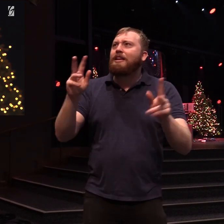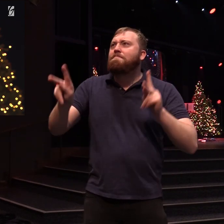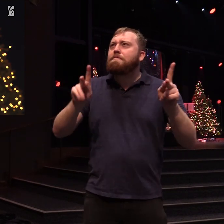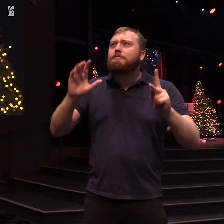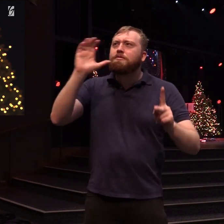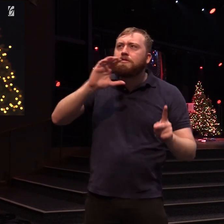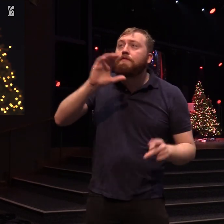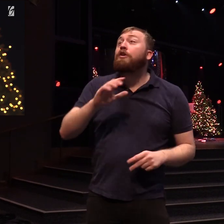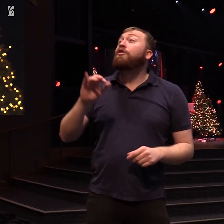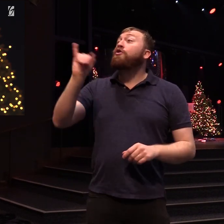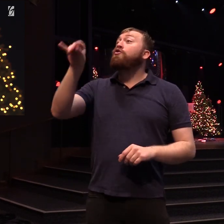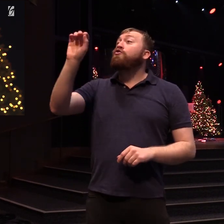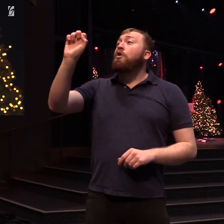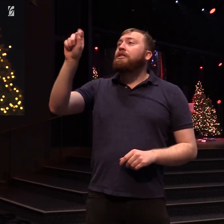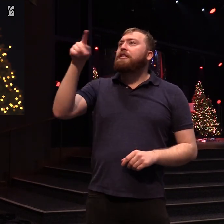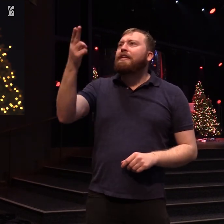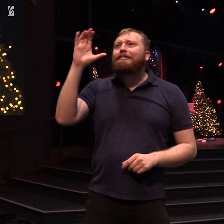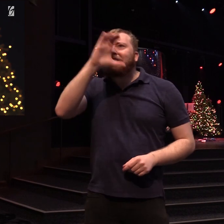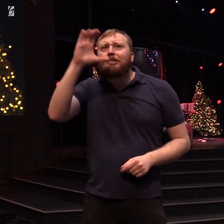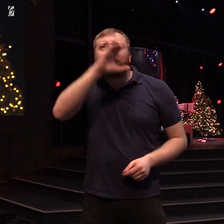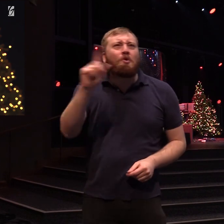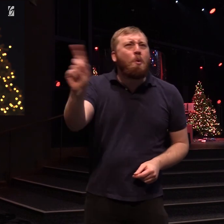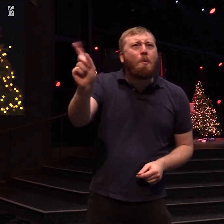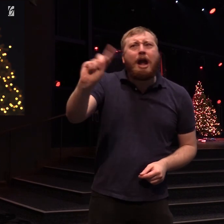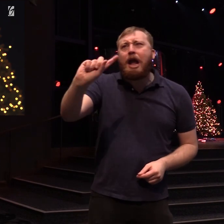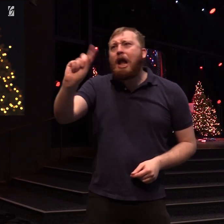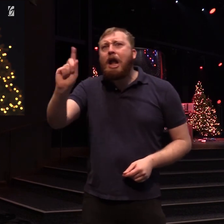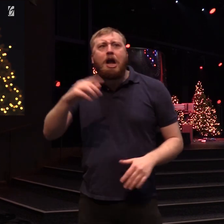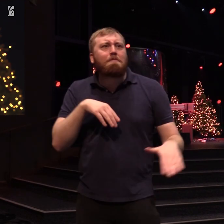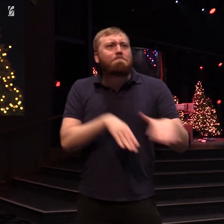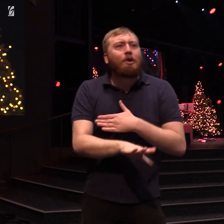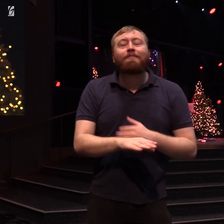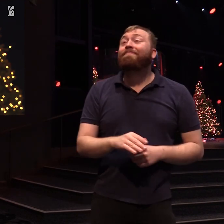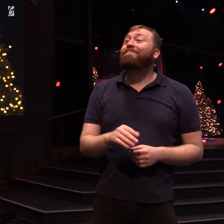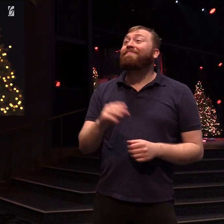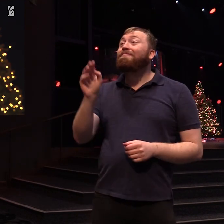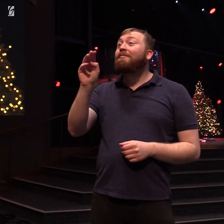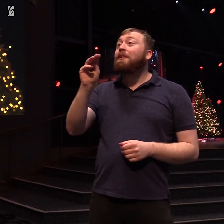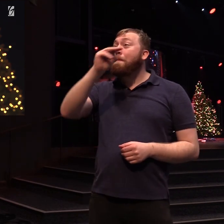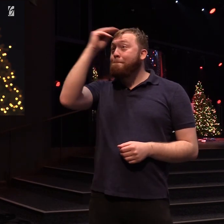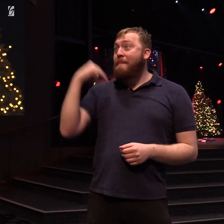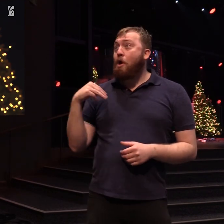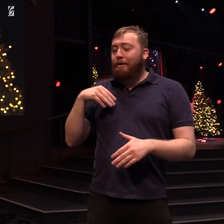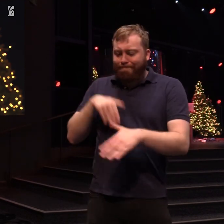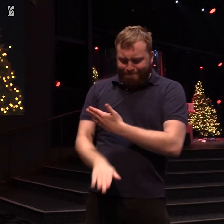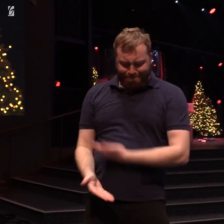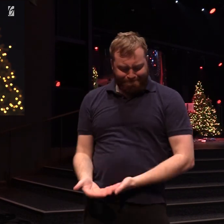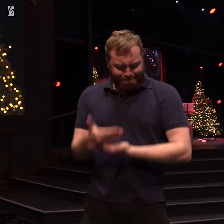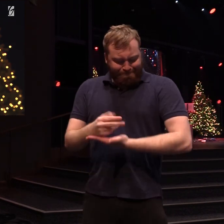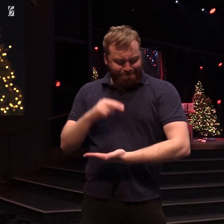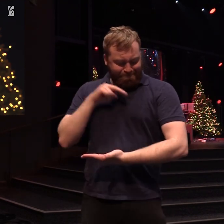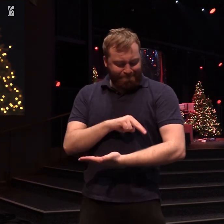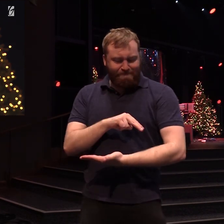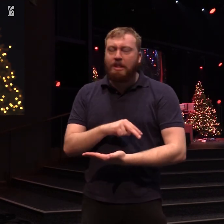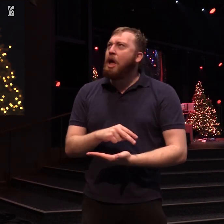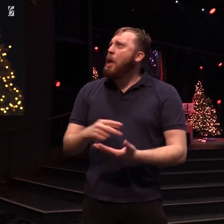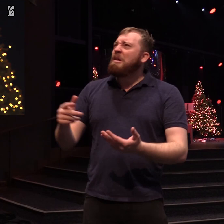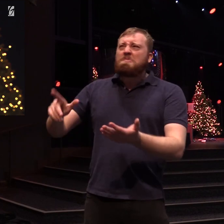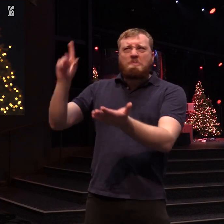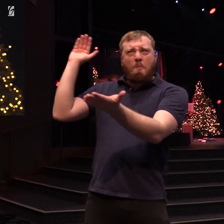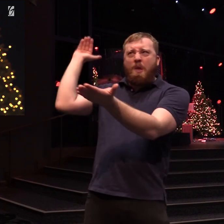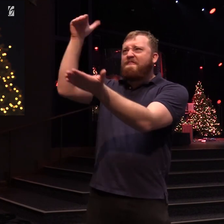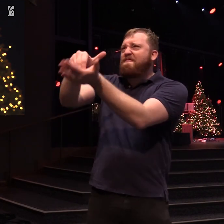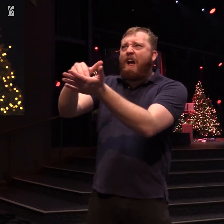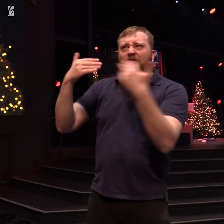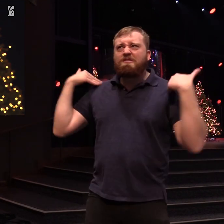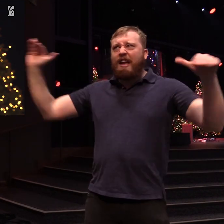for lodging. Mary looked into the prunish face of Jesus. 1,000 angels looked down upon the